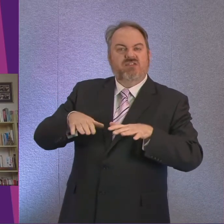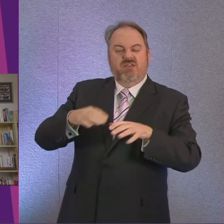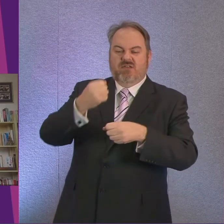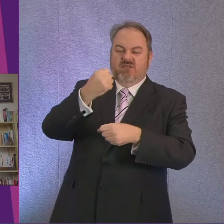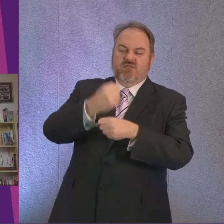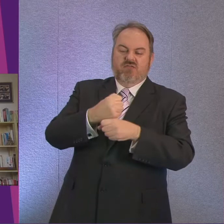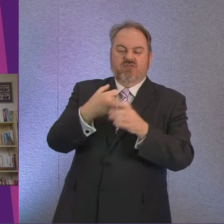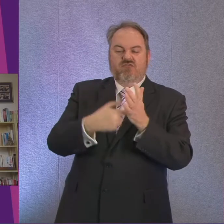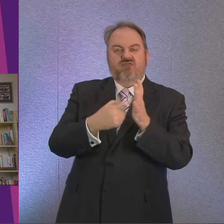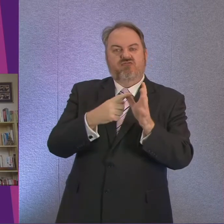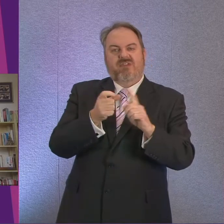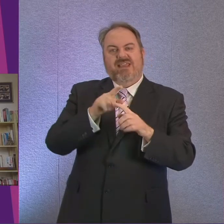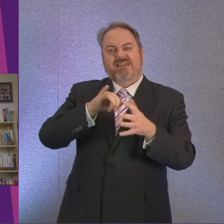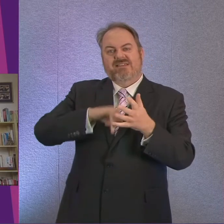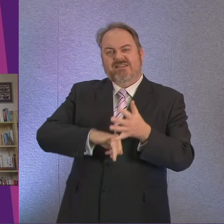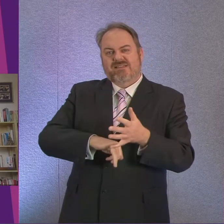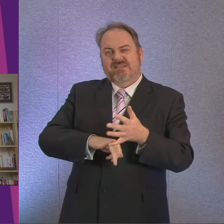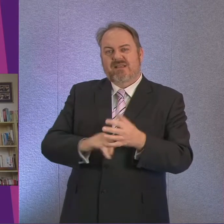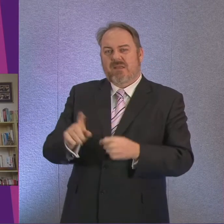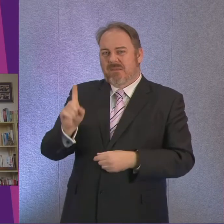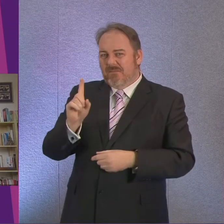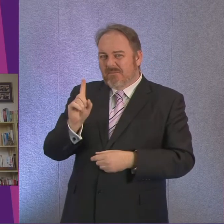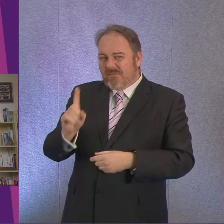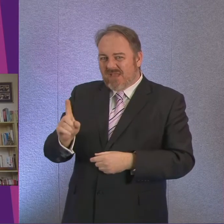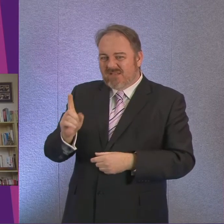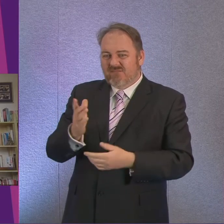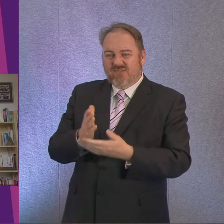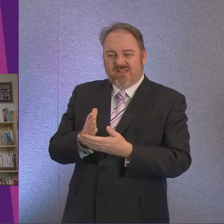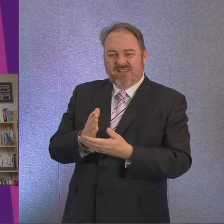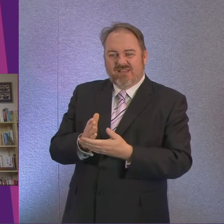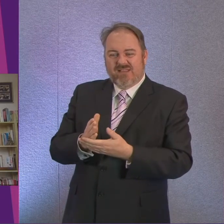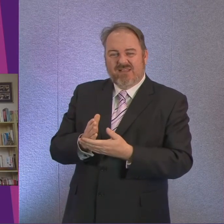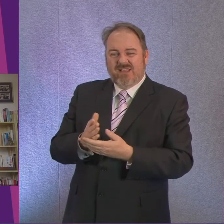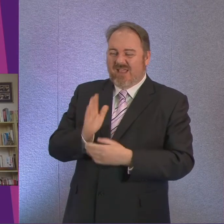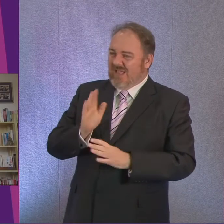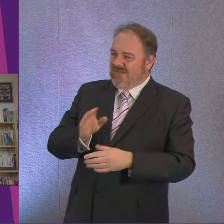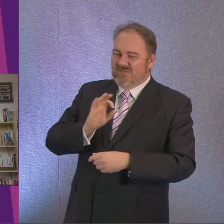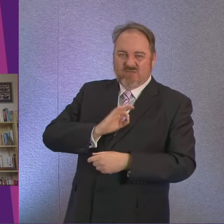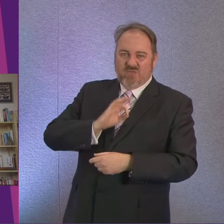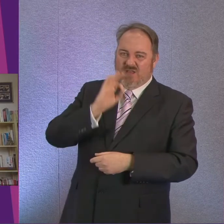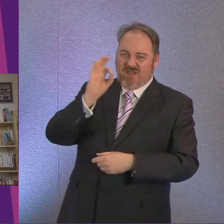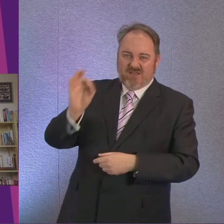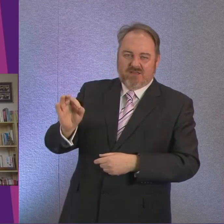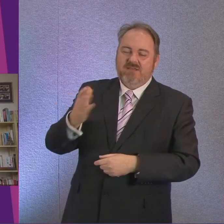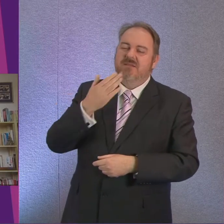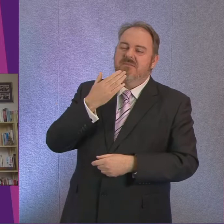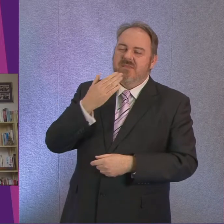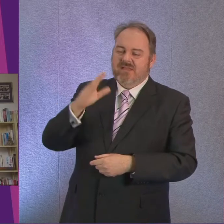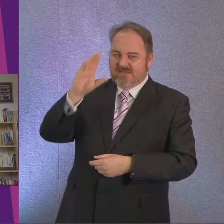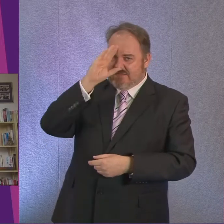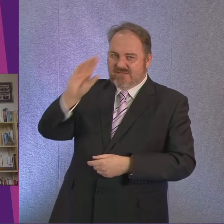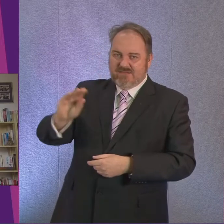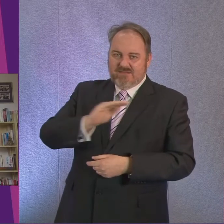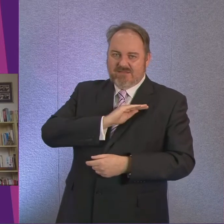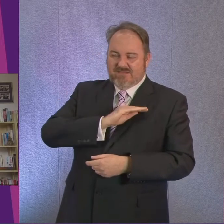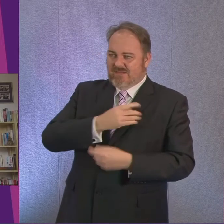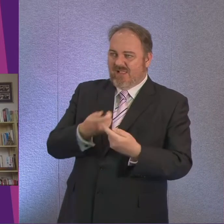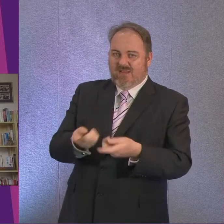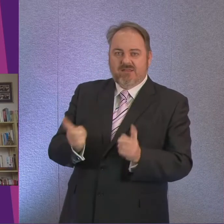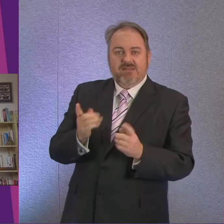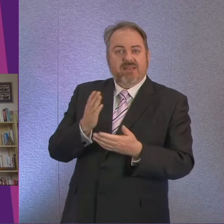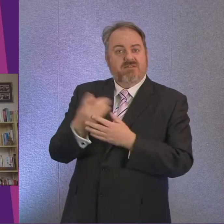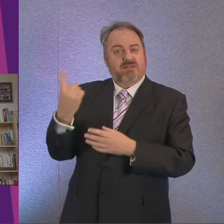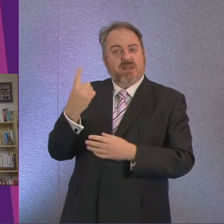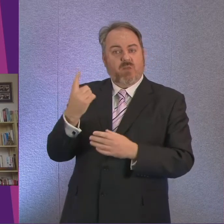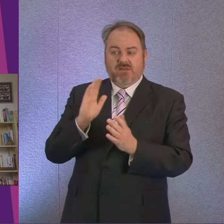exam centres. So for the avoidance of doubt, can I ask the Cabinet Secretary to confirm that a pupil awarded a pass grade